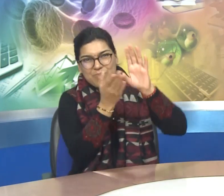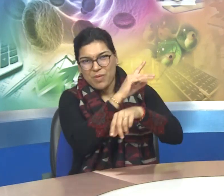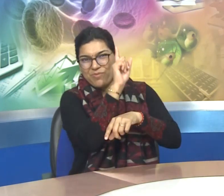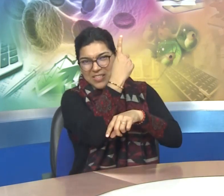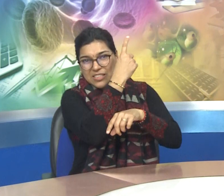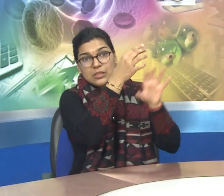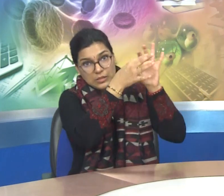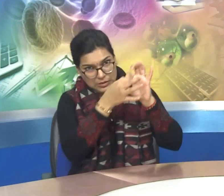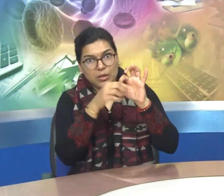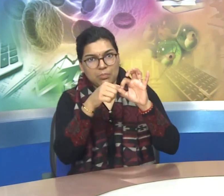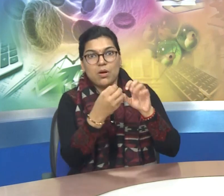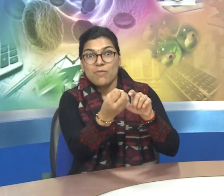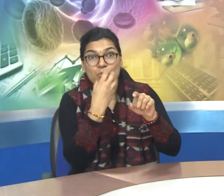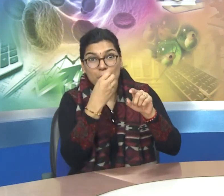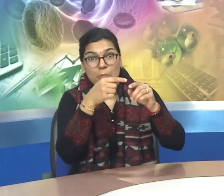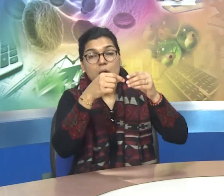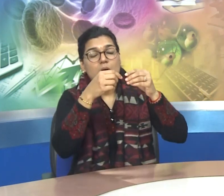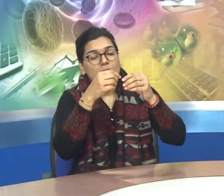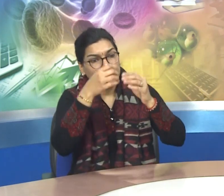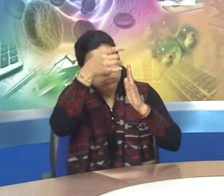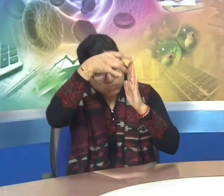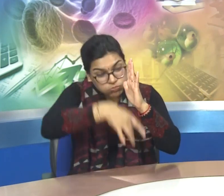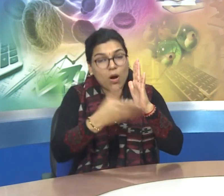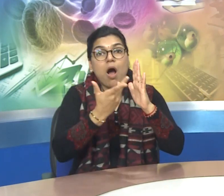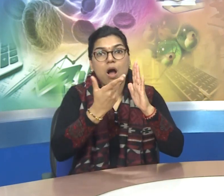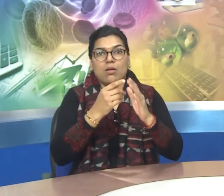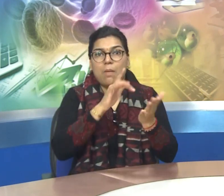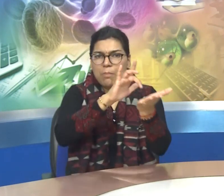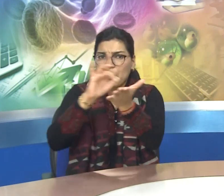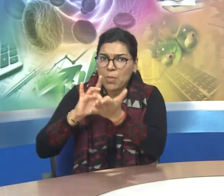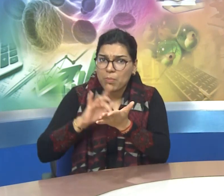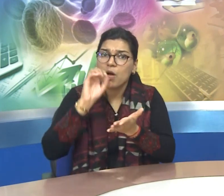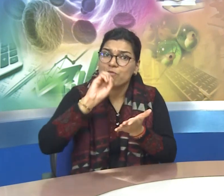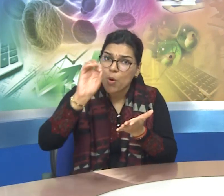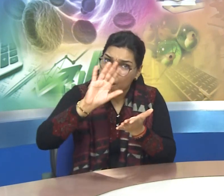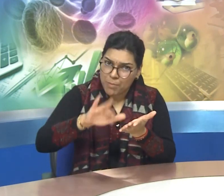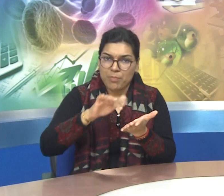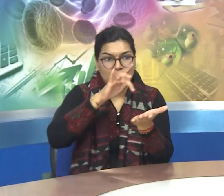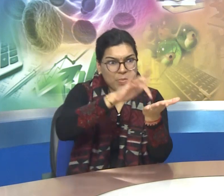information about places, people, rivers,